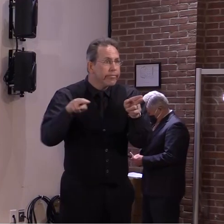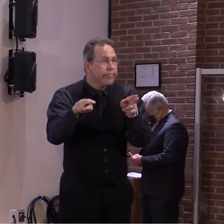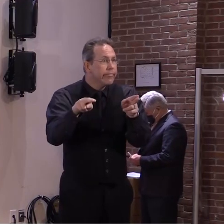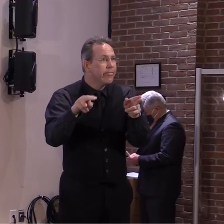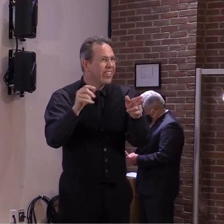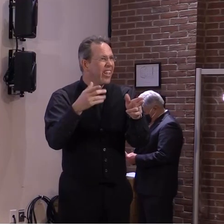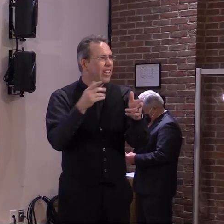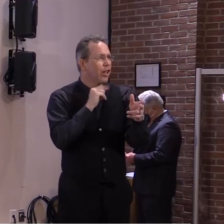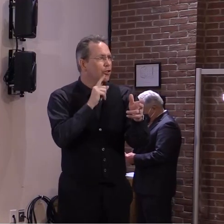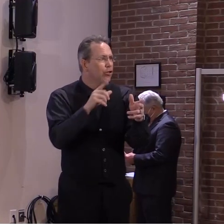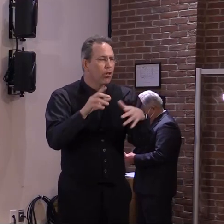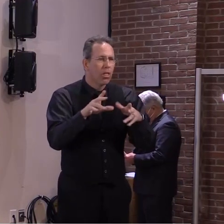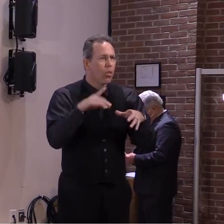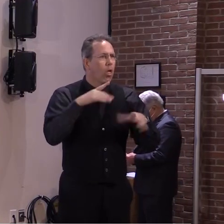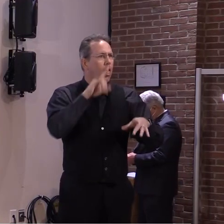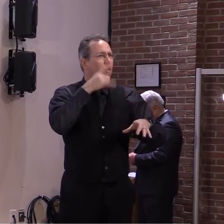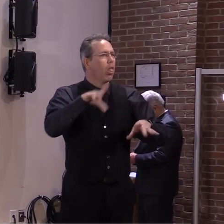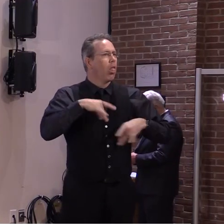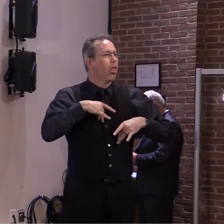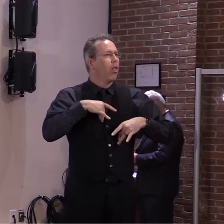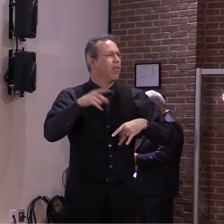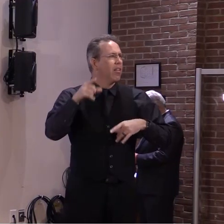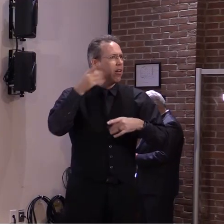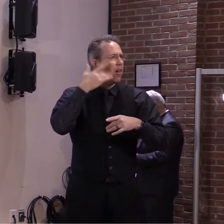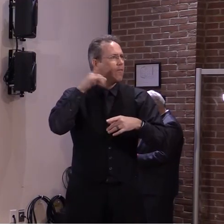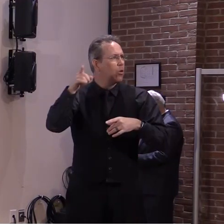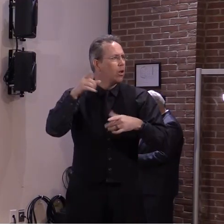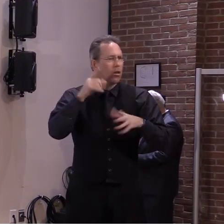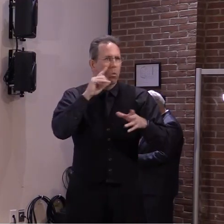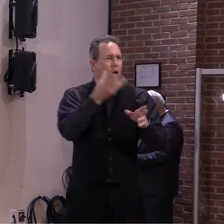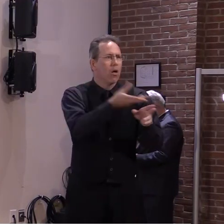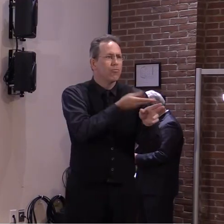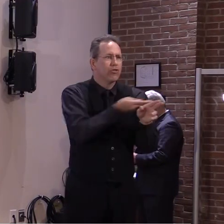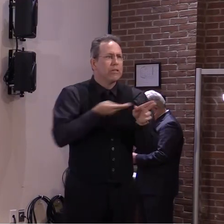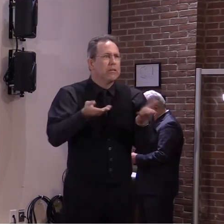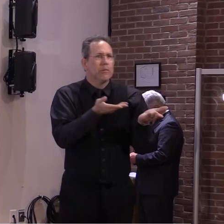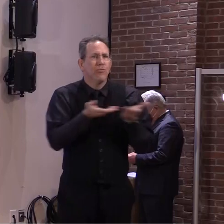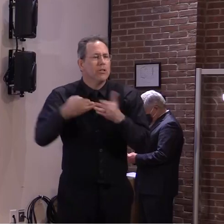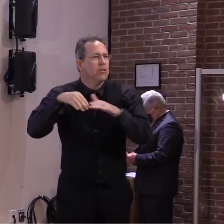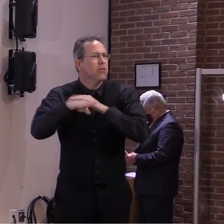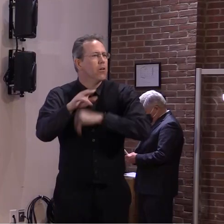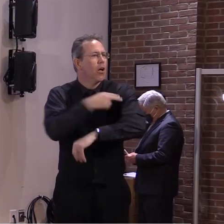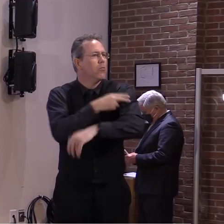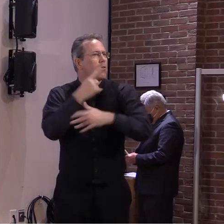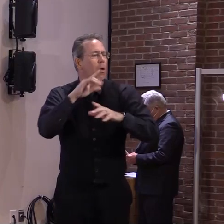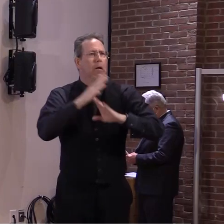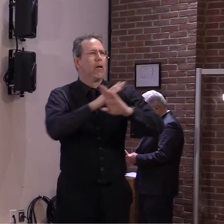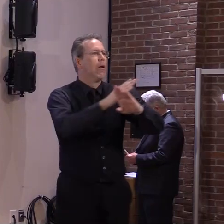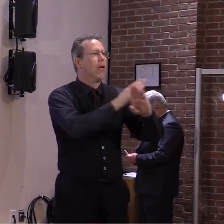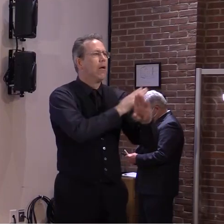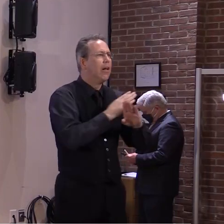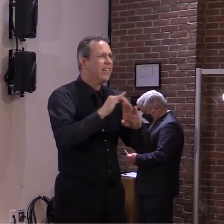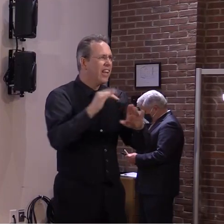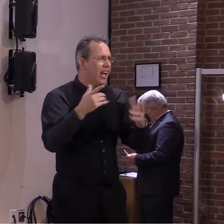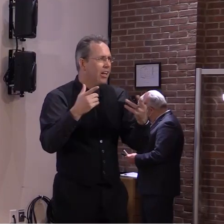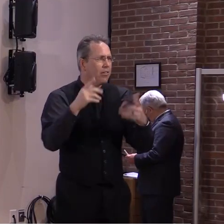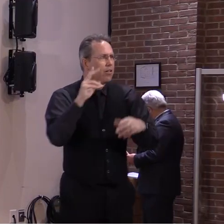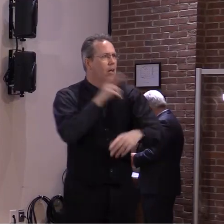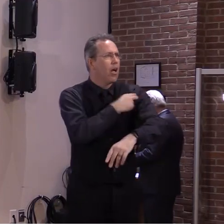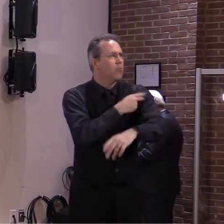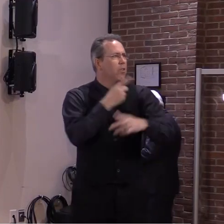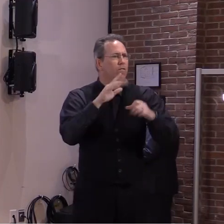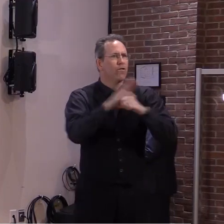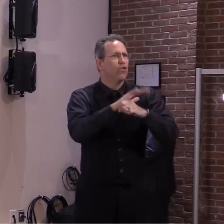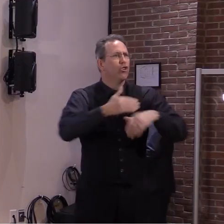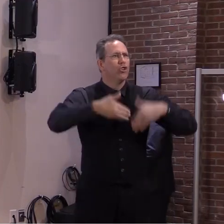the ICU because they were completely out of capacity. Ambulances would literally be driving around the city